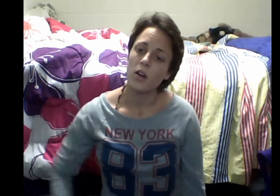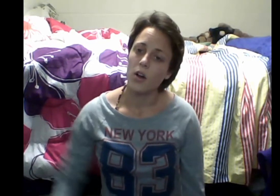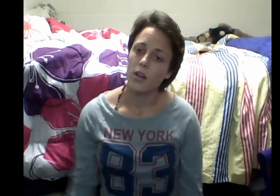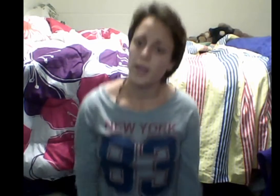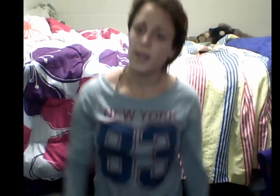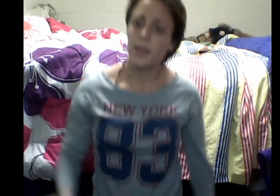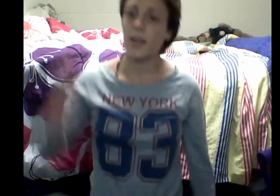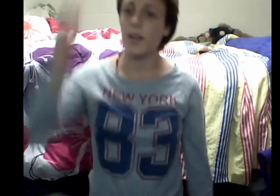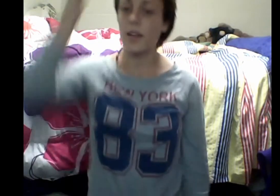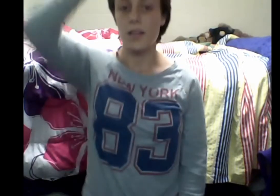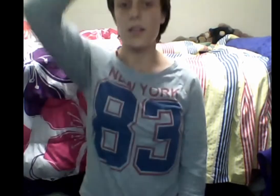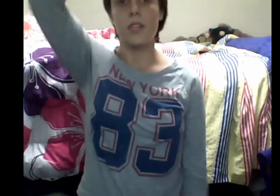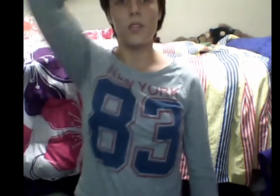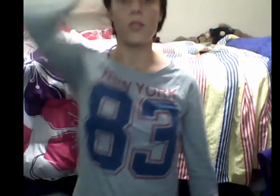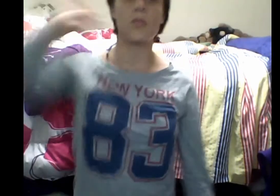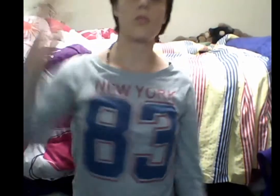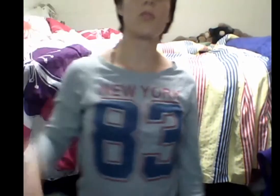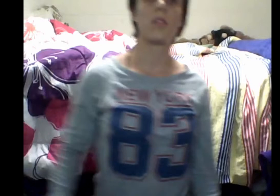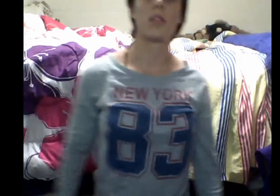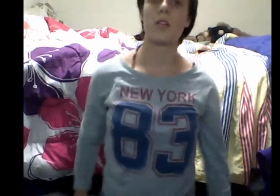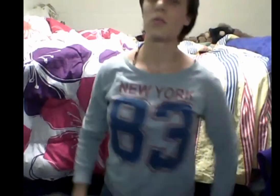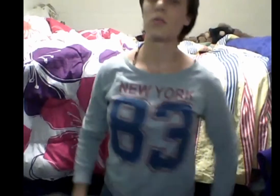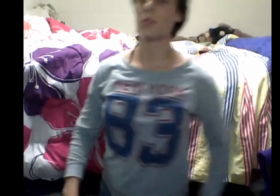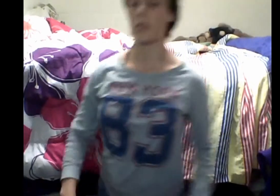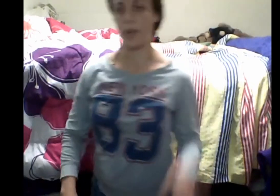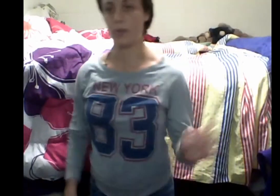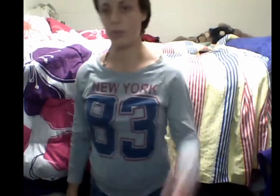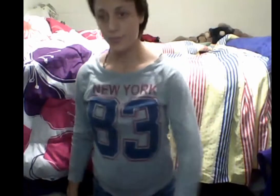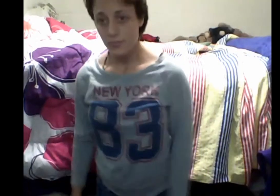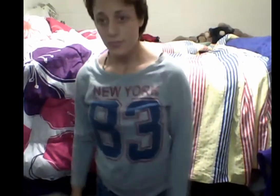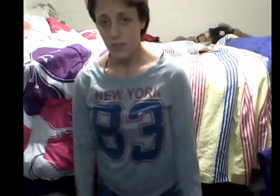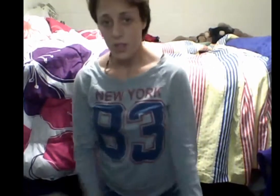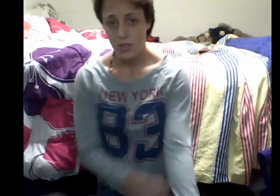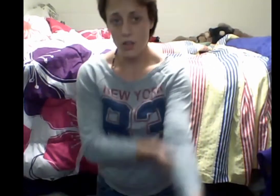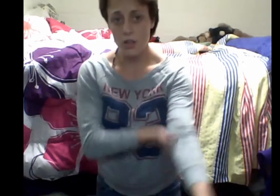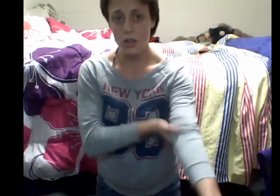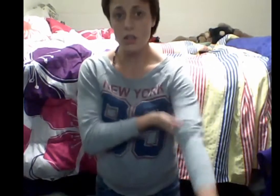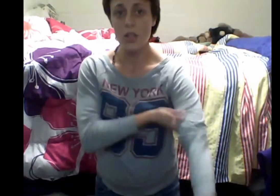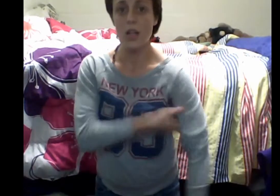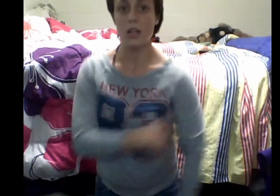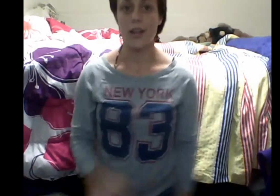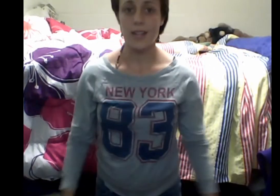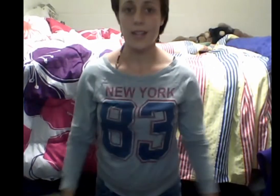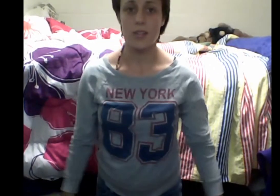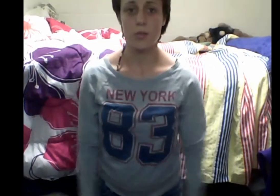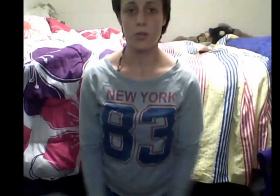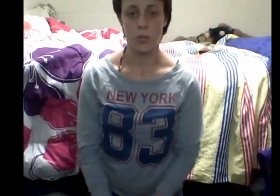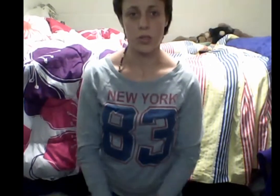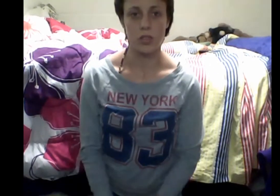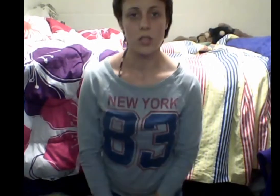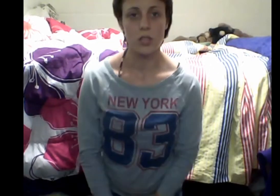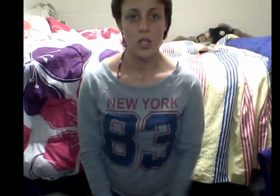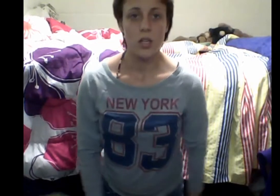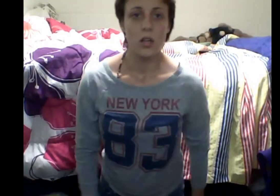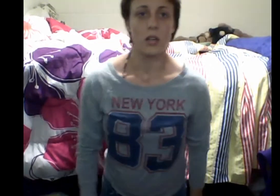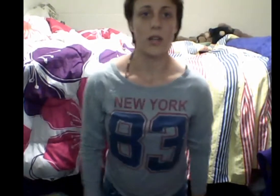all I need in you alone. Okay, cool. So, light unto the world.